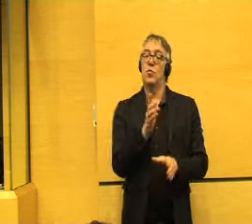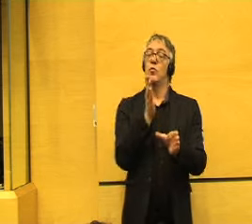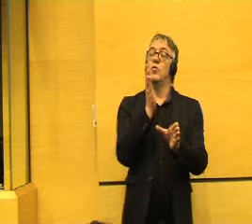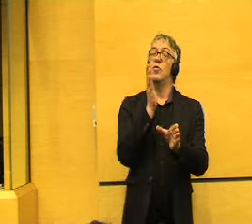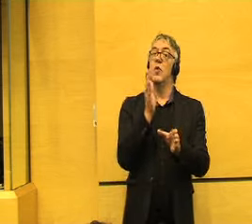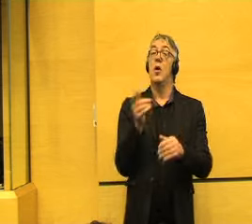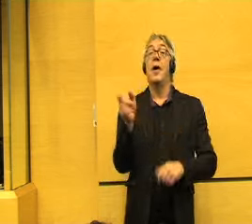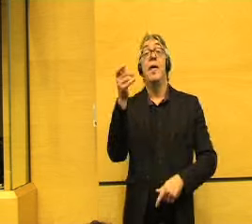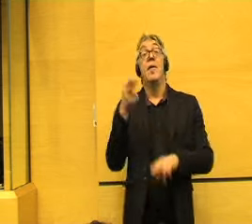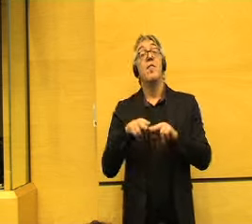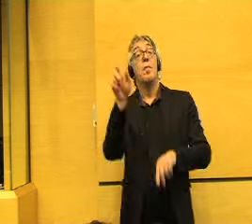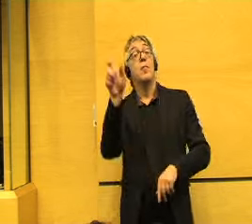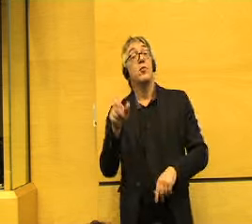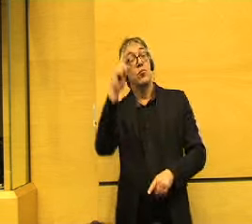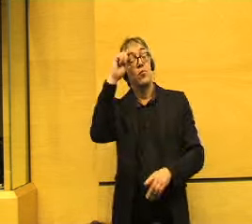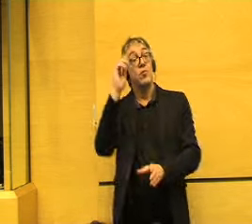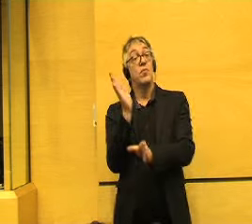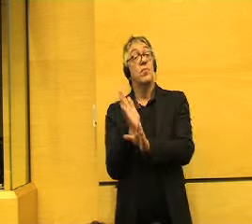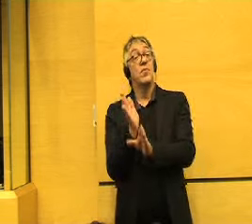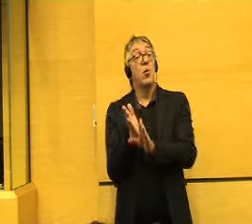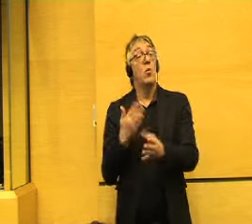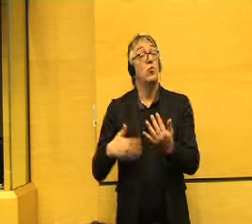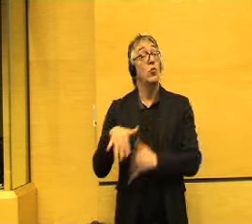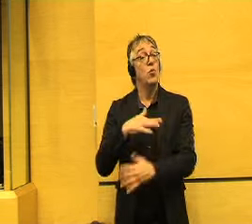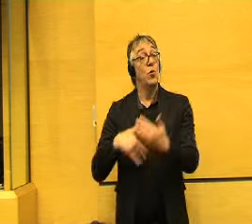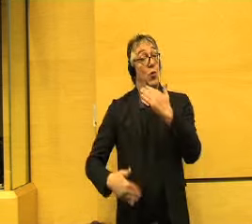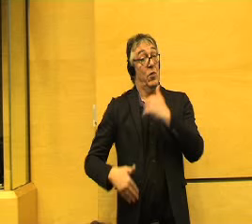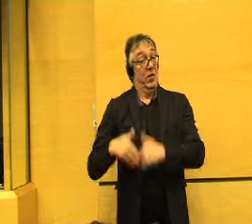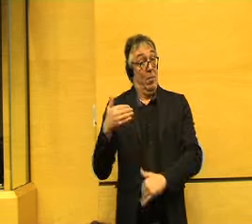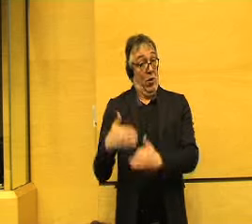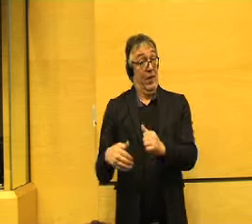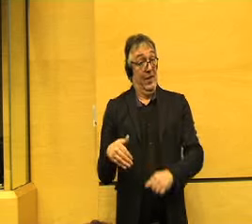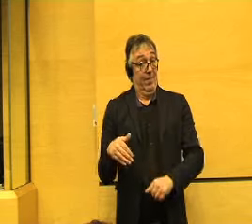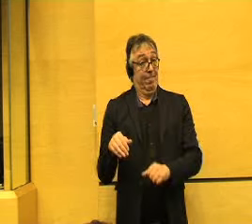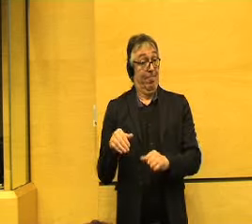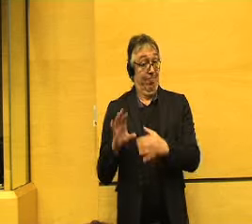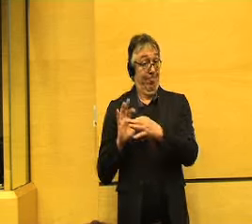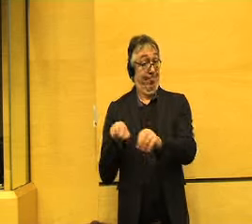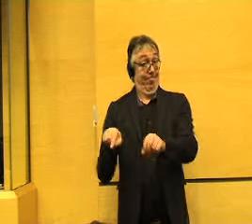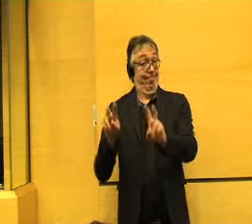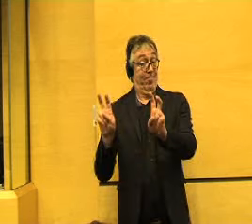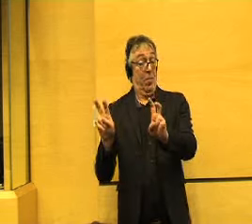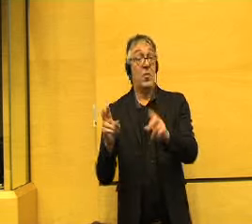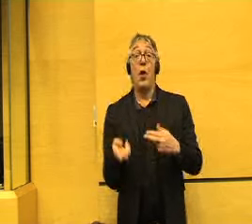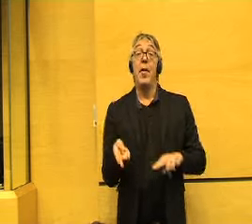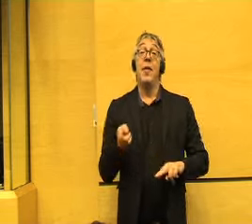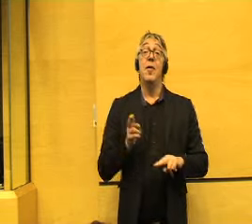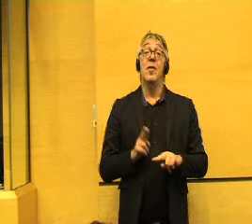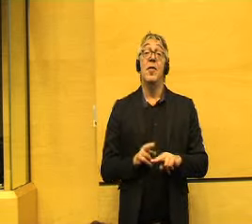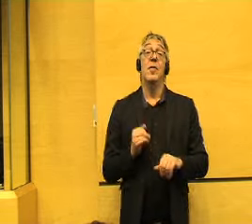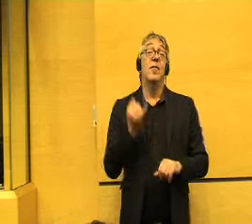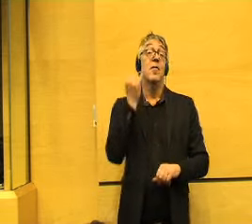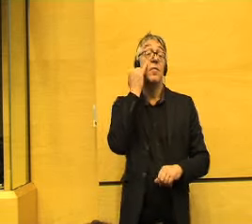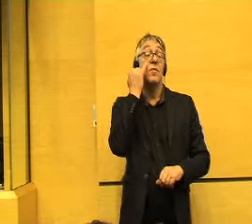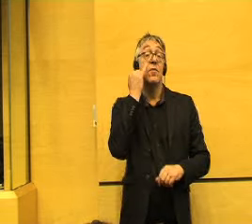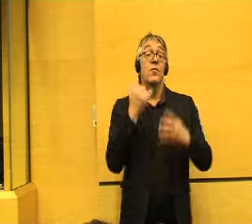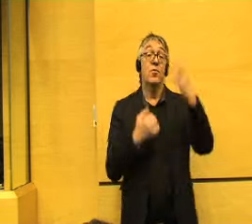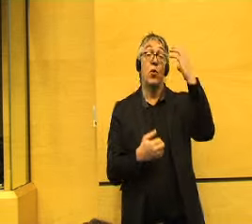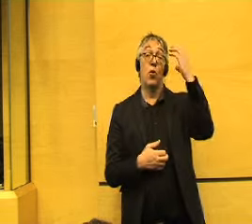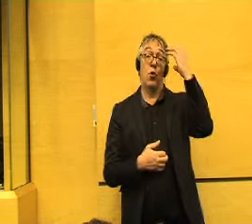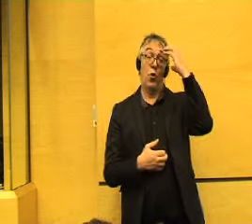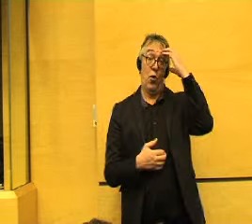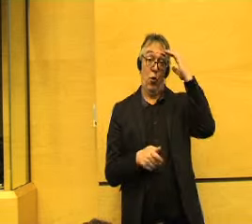psychosocial disability, if the court is of opinion that the liberation of any